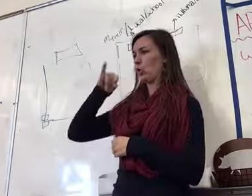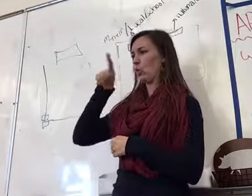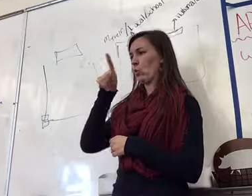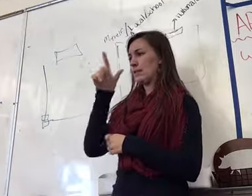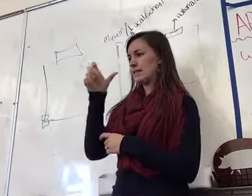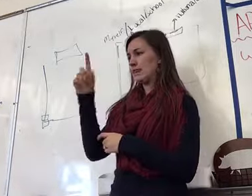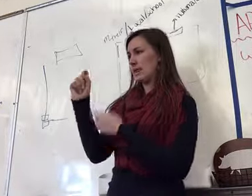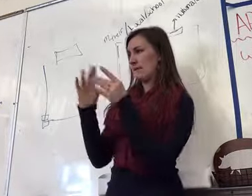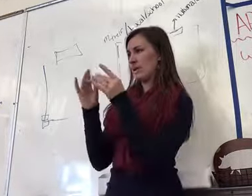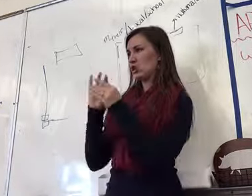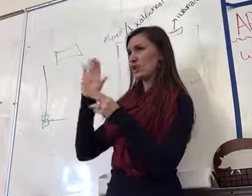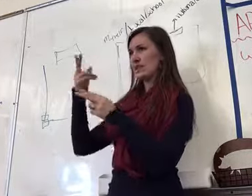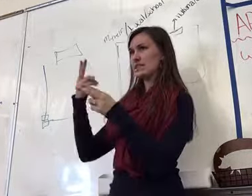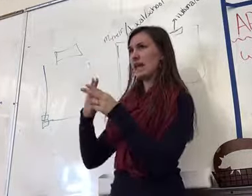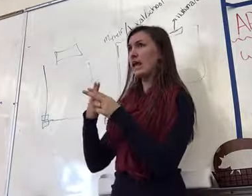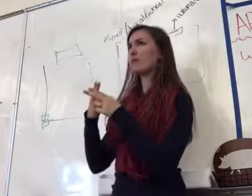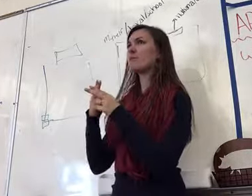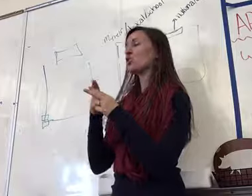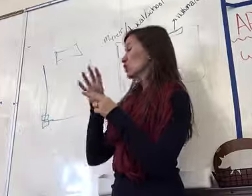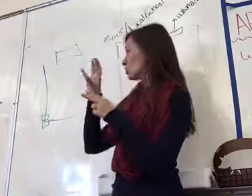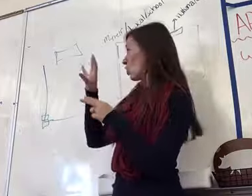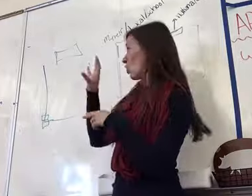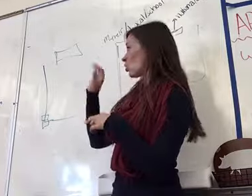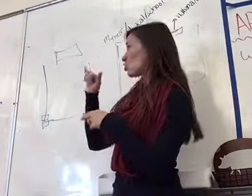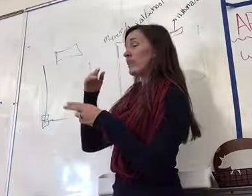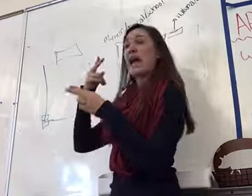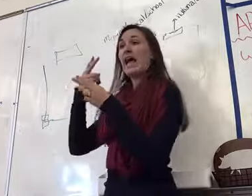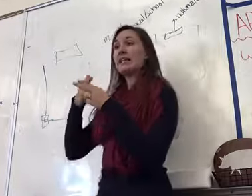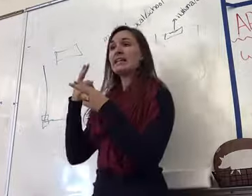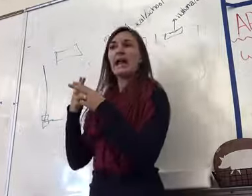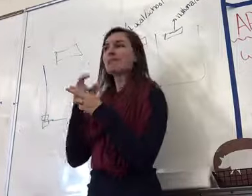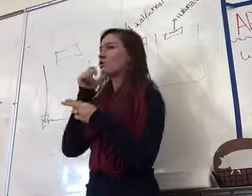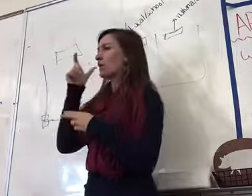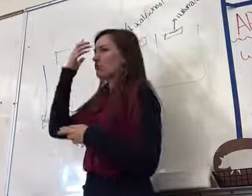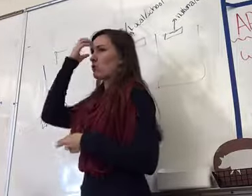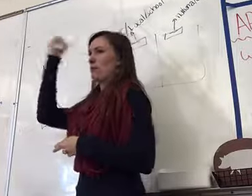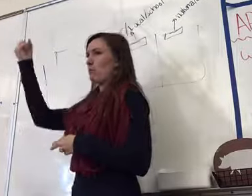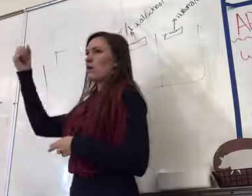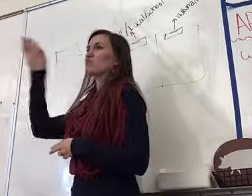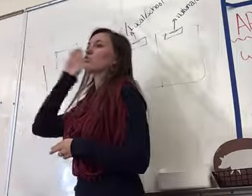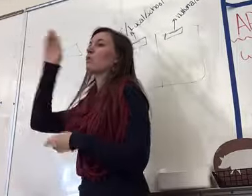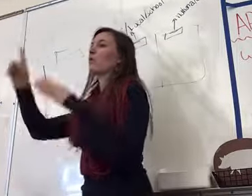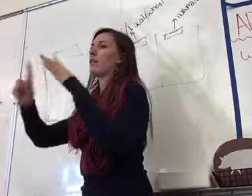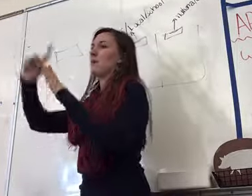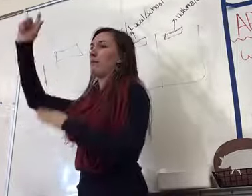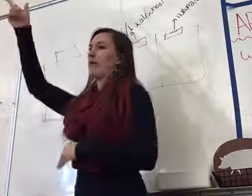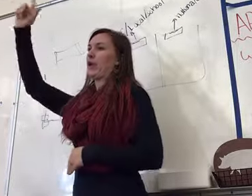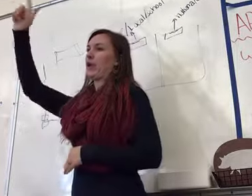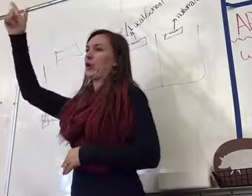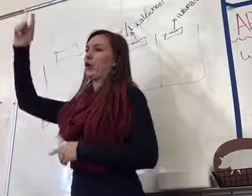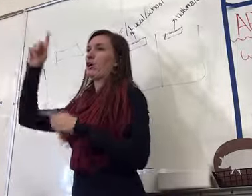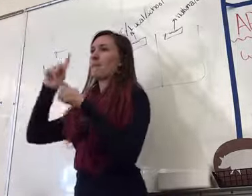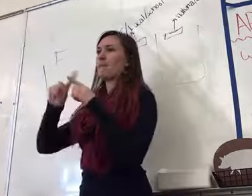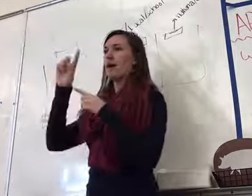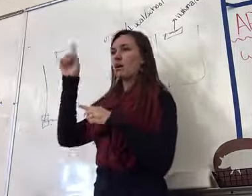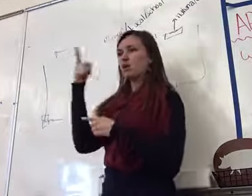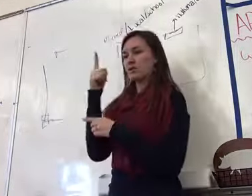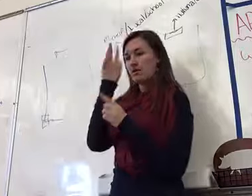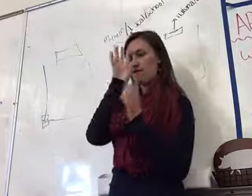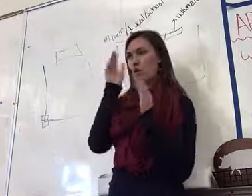you don't need to worry about John Marshall. You just need to know the word week. John Marshall is going to come up in the 1814, I believe it is,